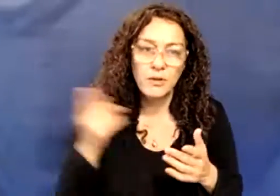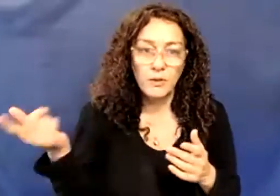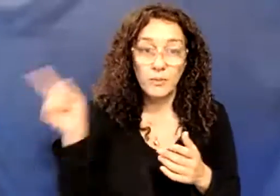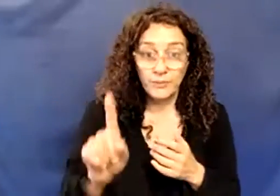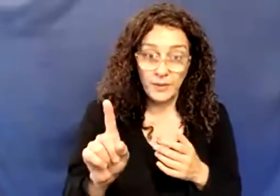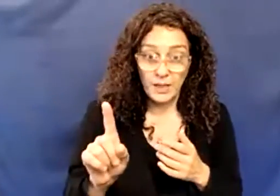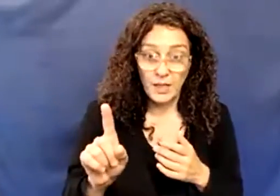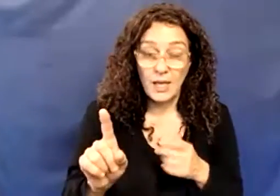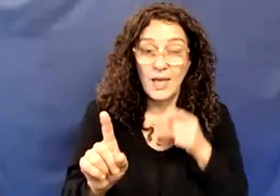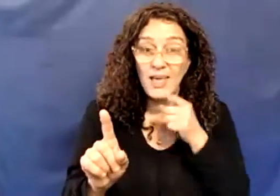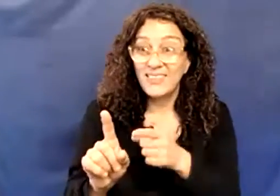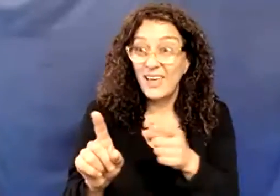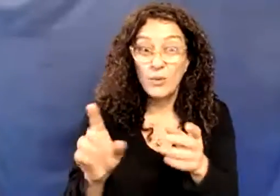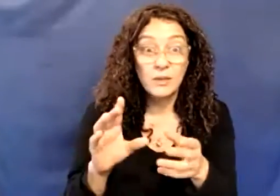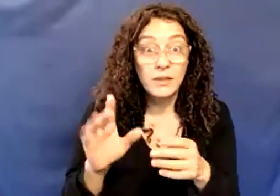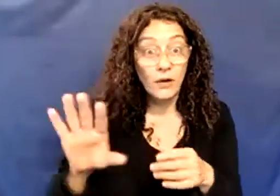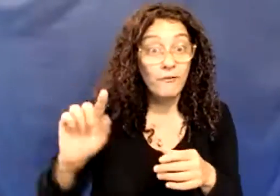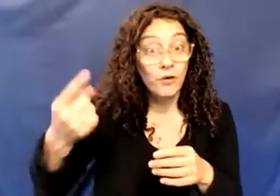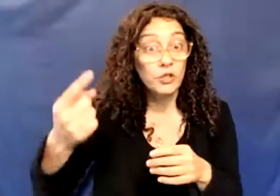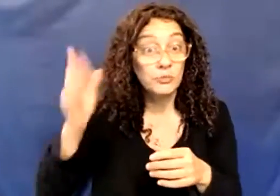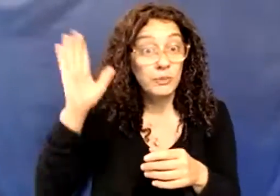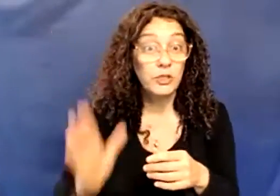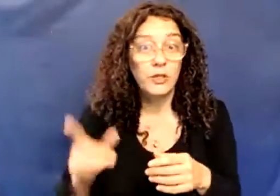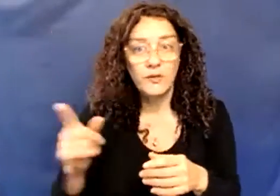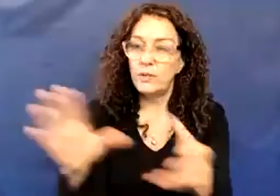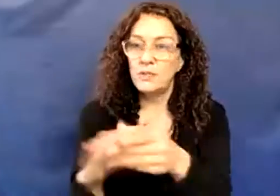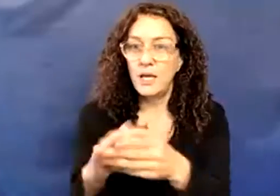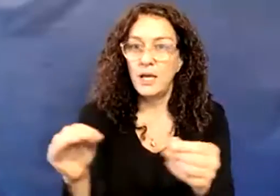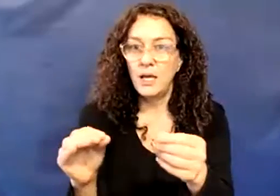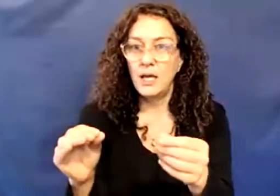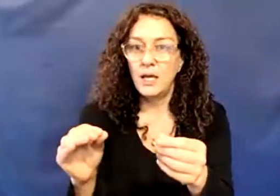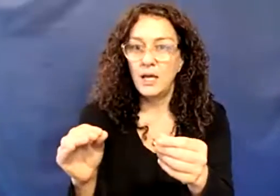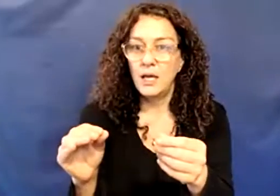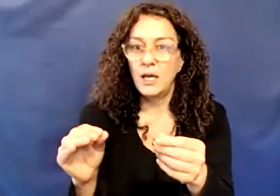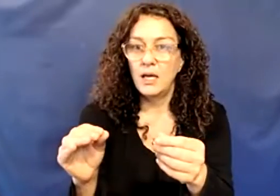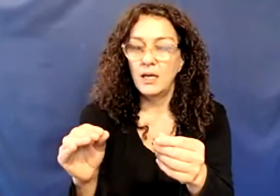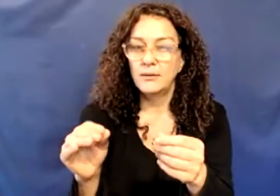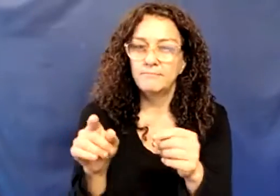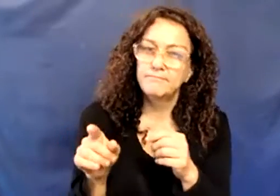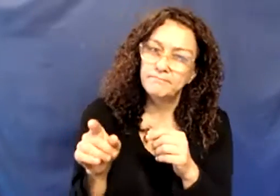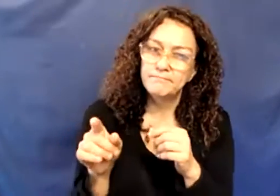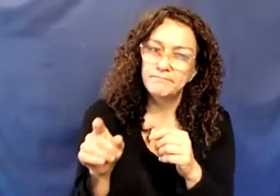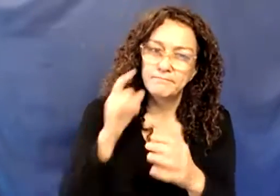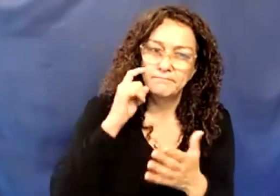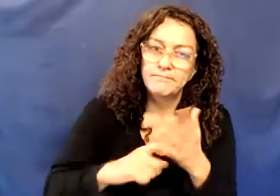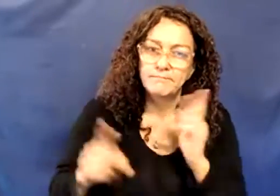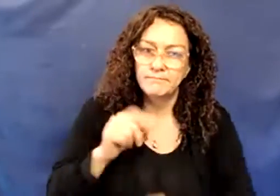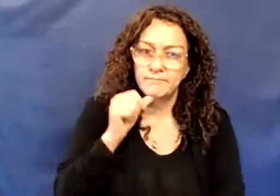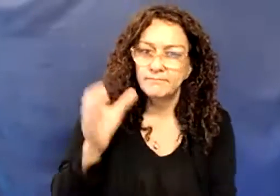same things as me, and people wouldn't listen, and it made me sad. And